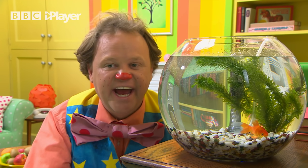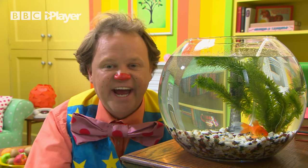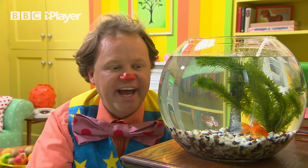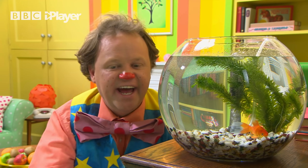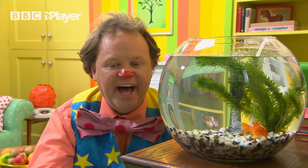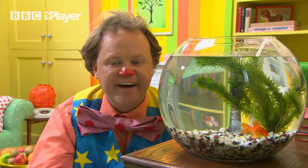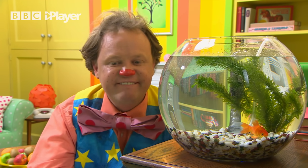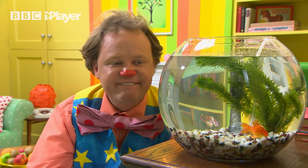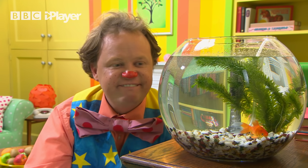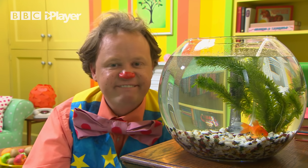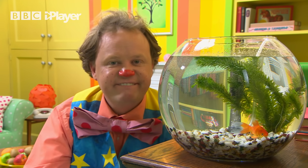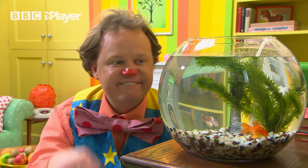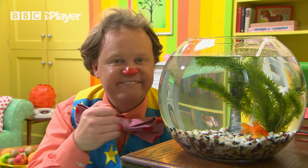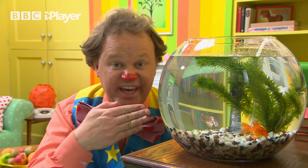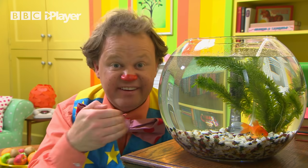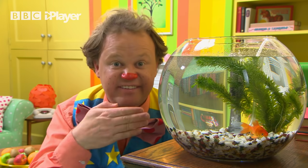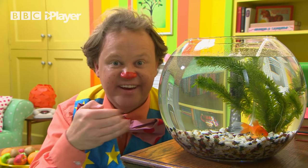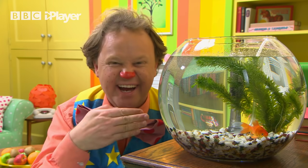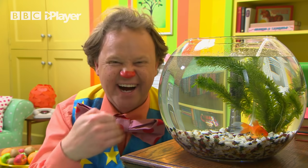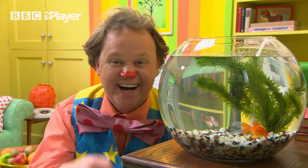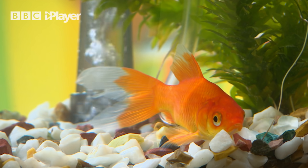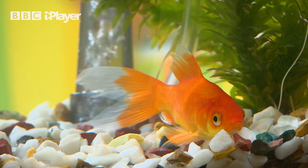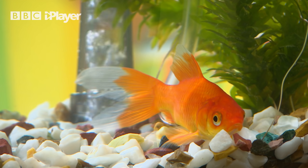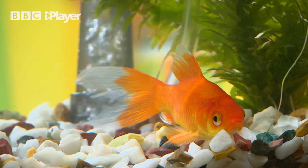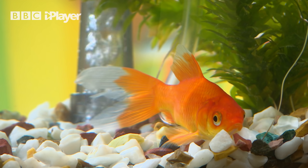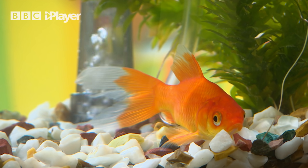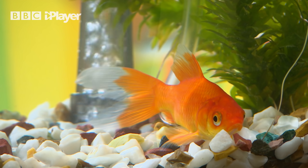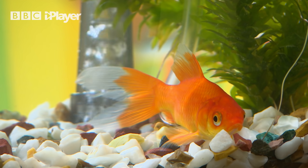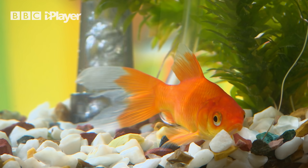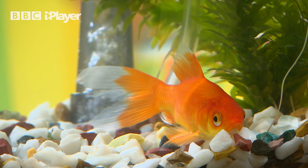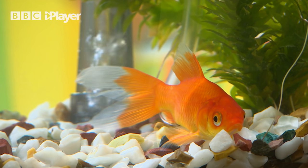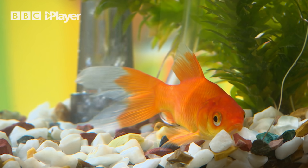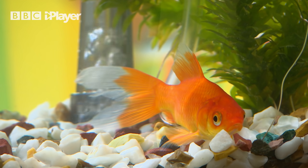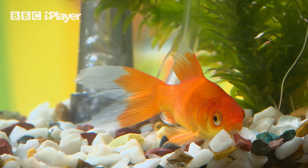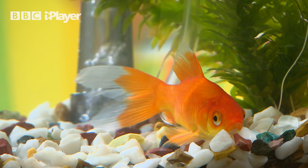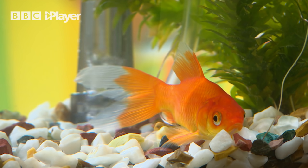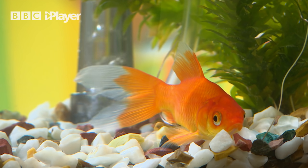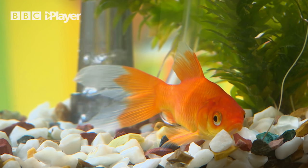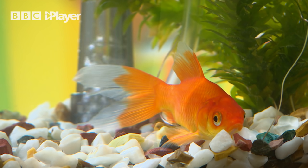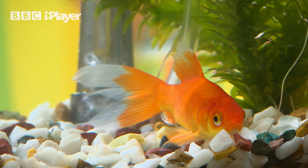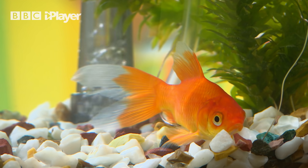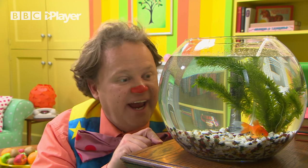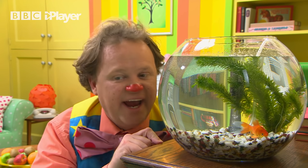Tumble? Fish. Maybe you should think of a different name, Mr. Tumble.